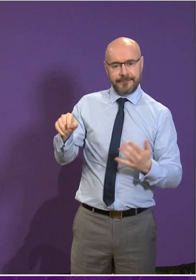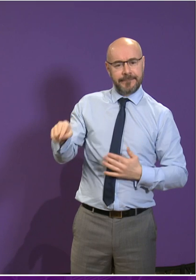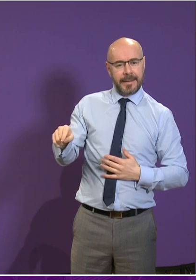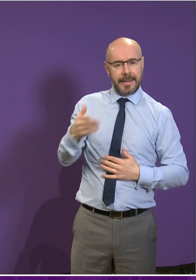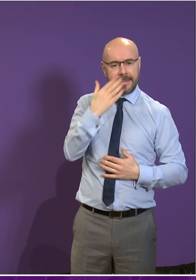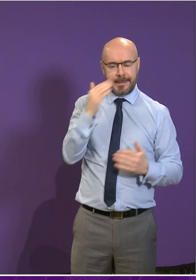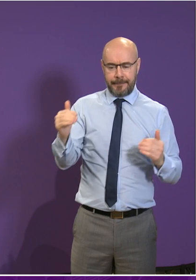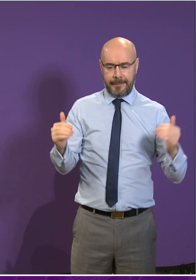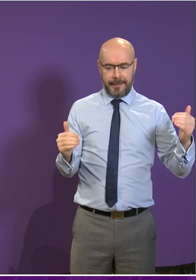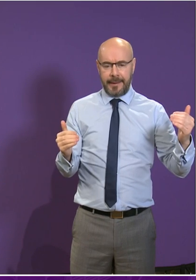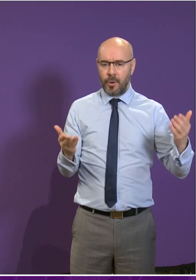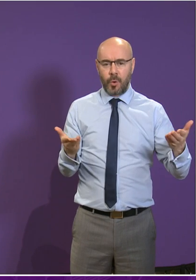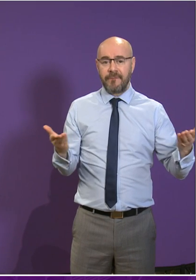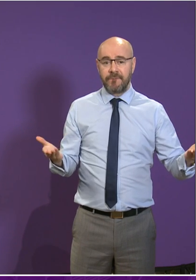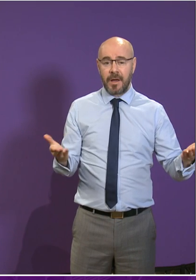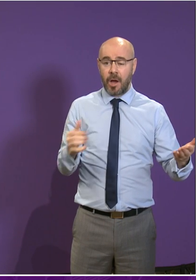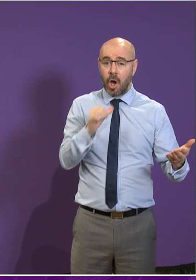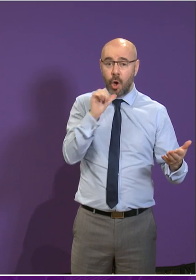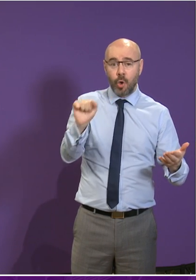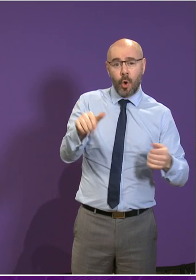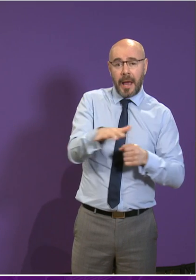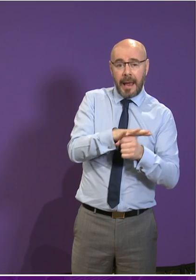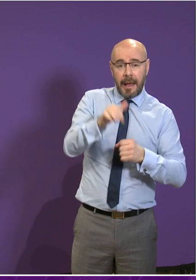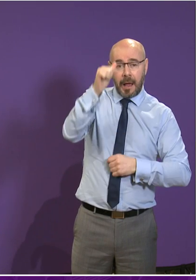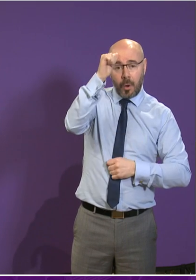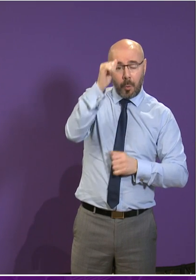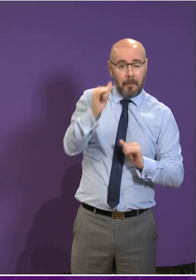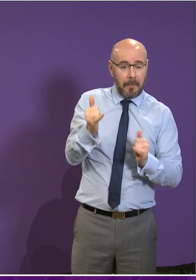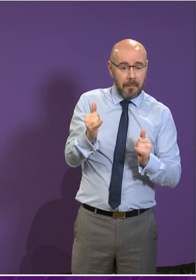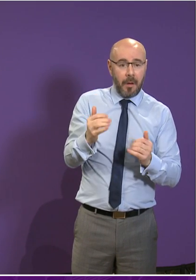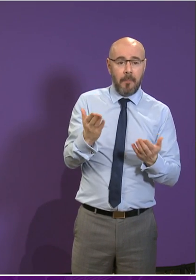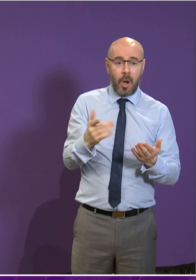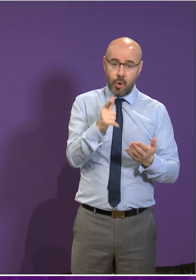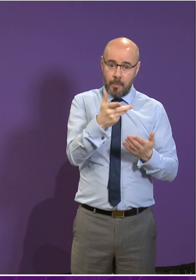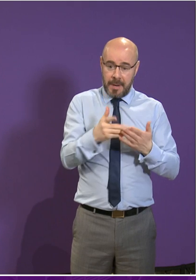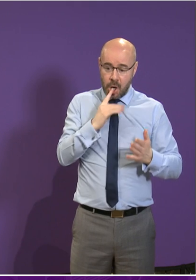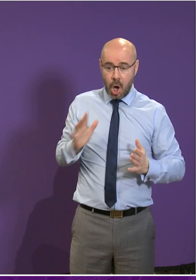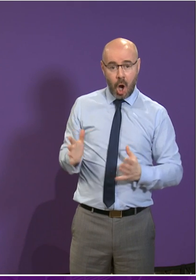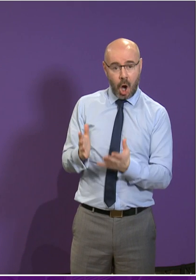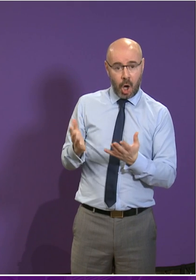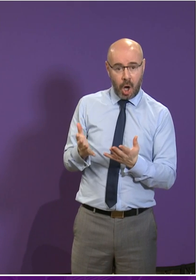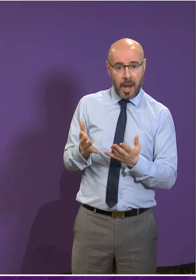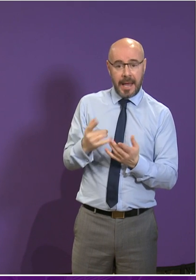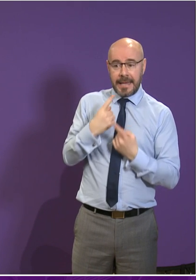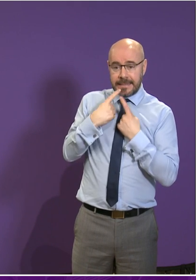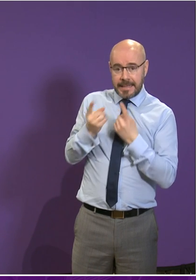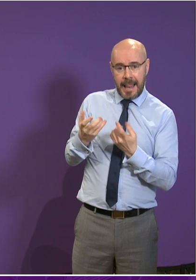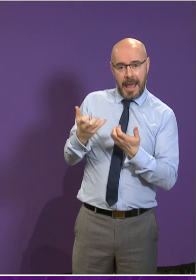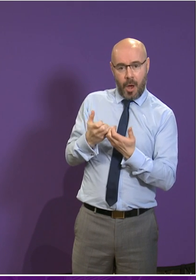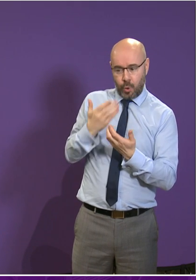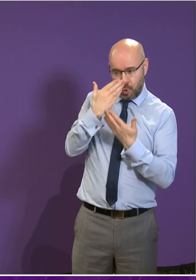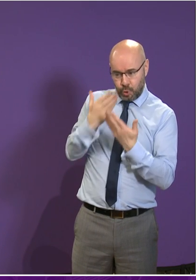seem slightly unfair. I mean, that may not be your area, but are you encouraging people to work out how you should fill out the form to the best